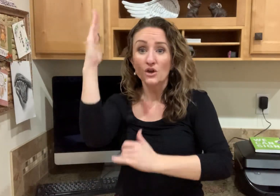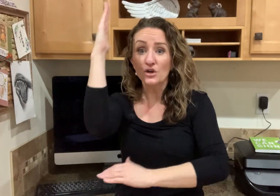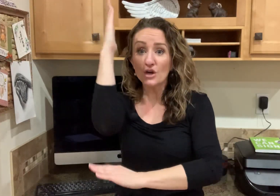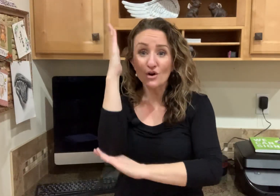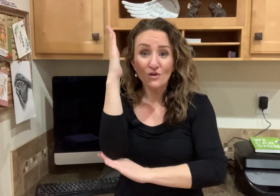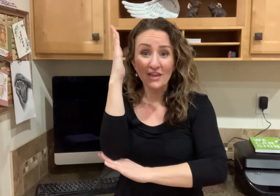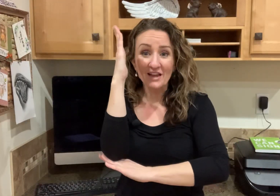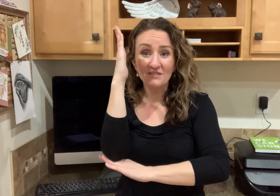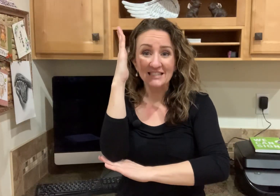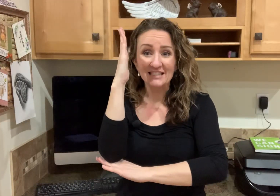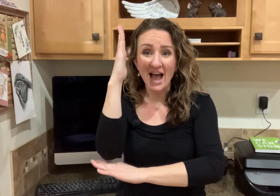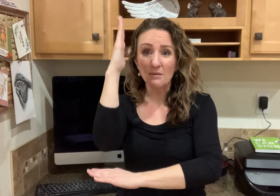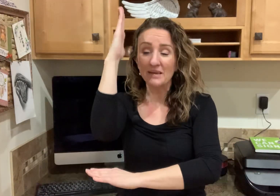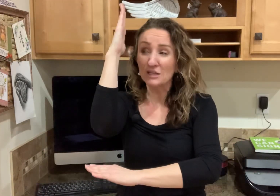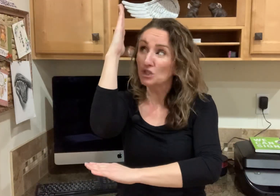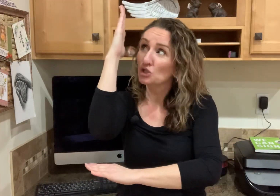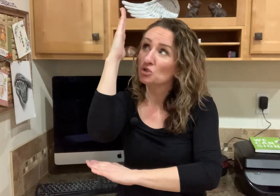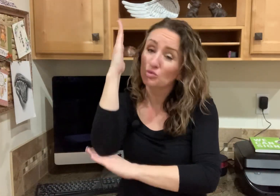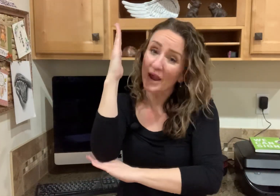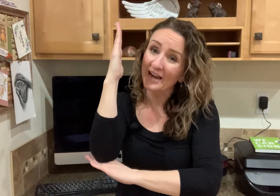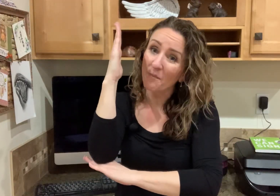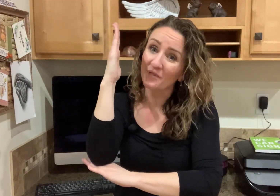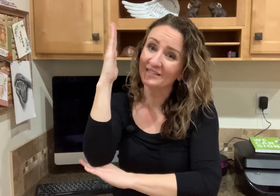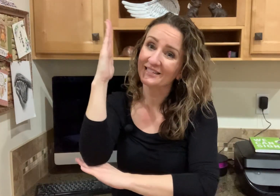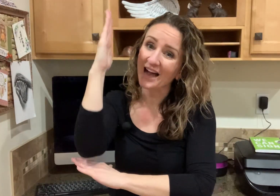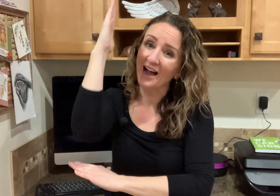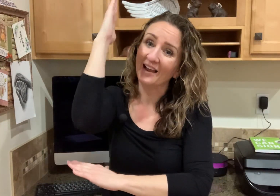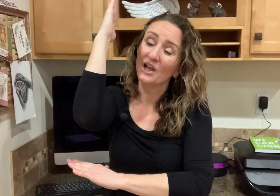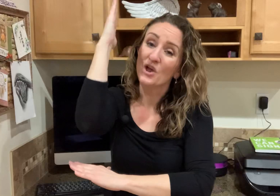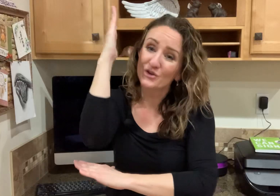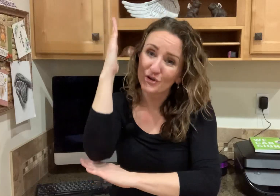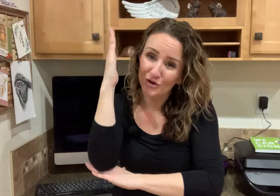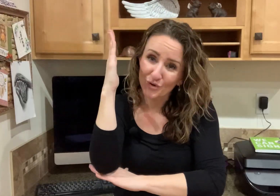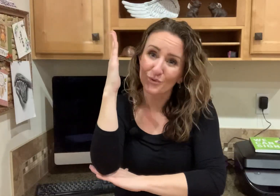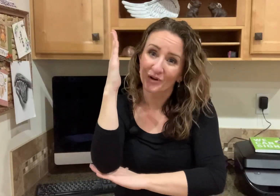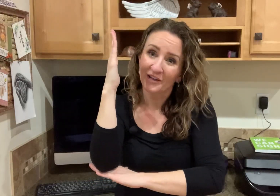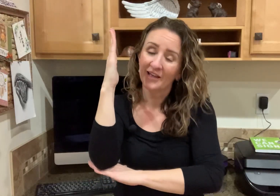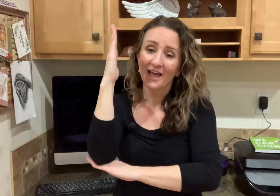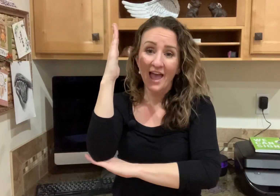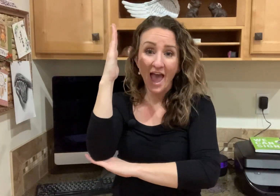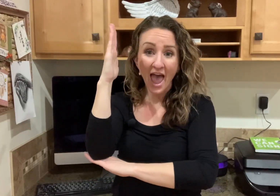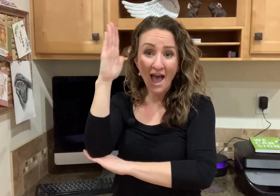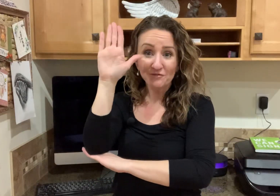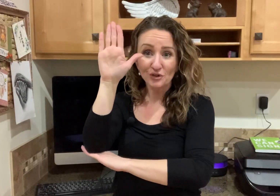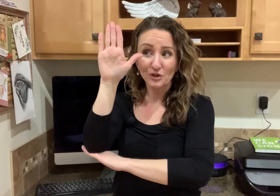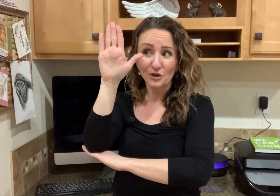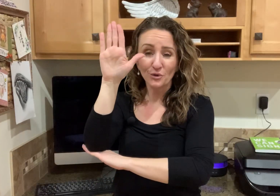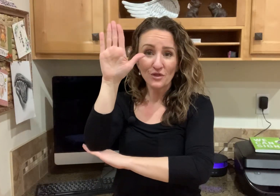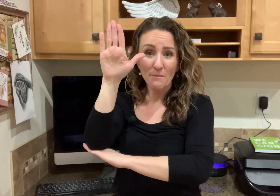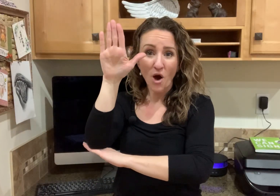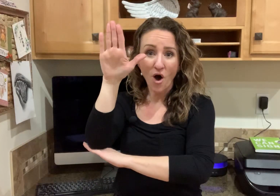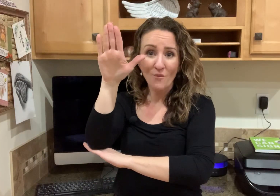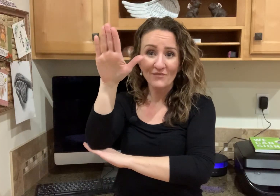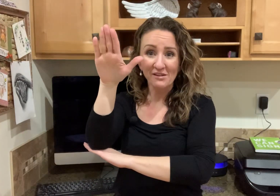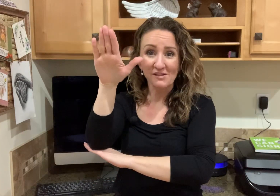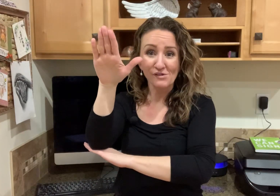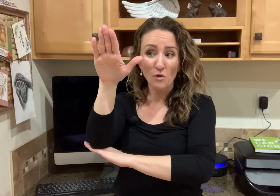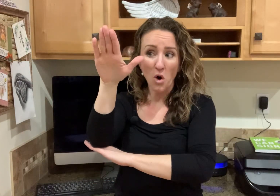Noon, think of the sun being straight up in the sky. Noon. Afternoon, the palm faces forward